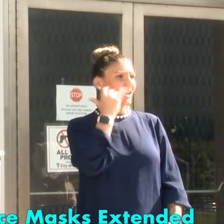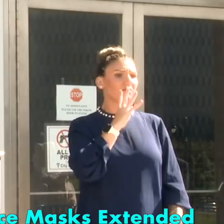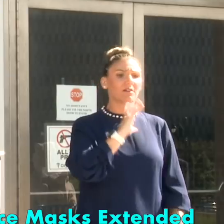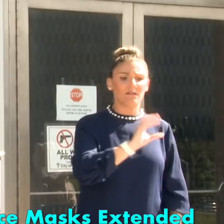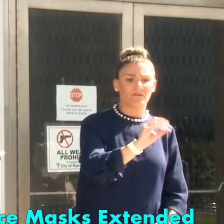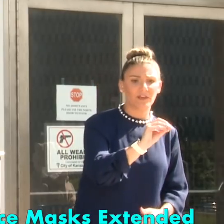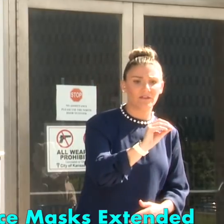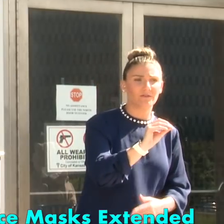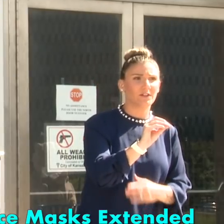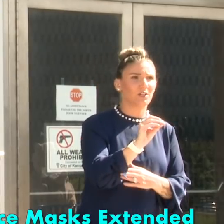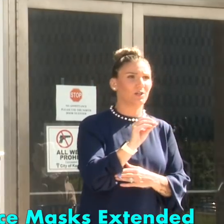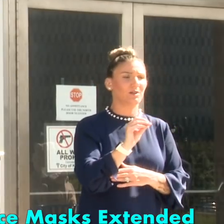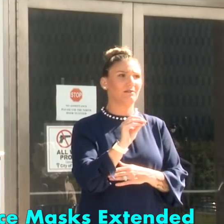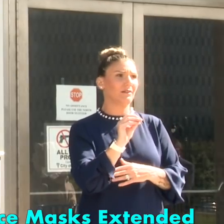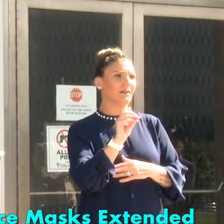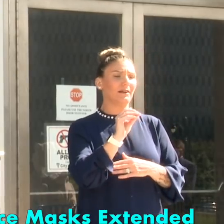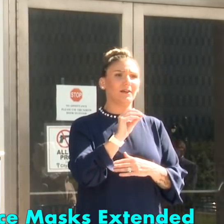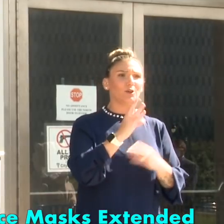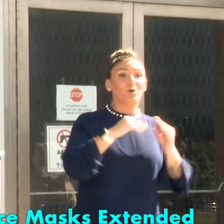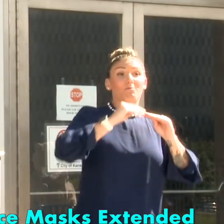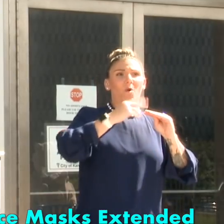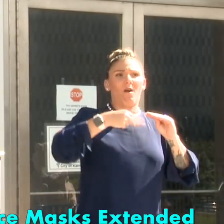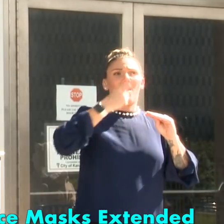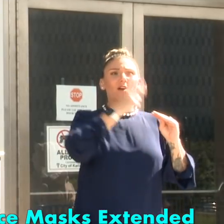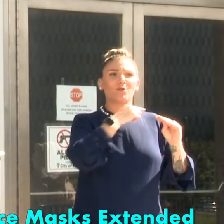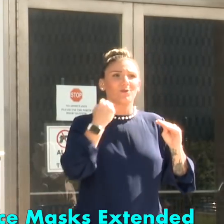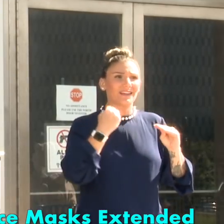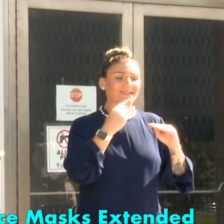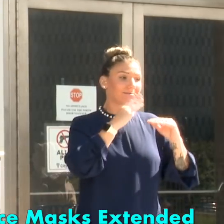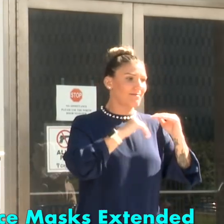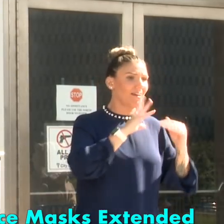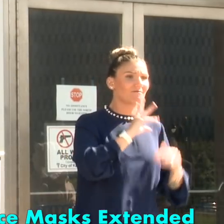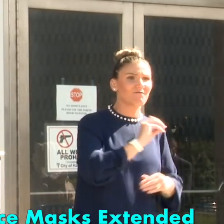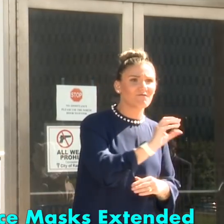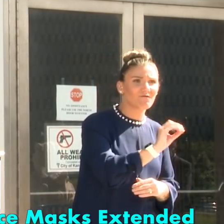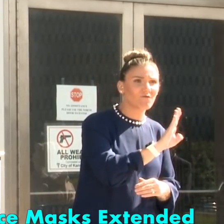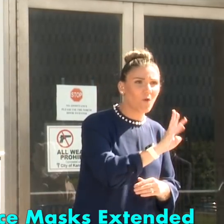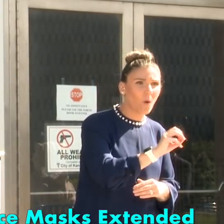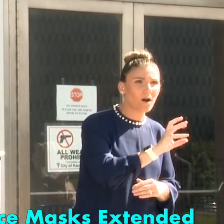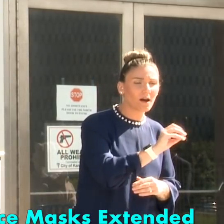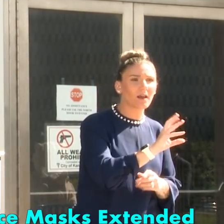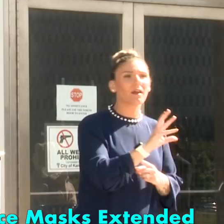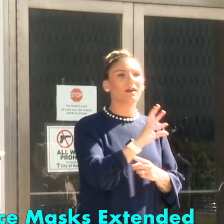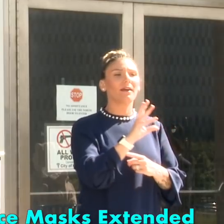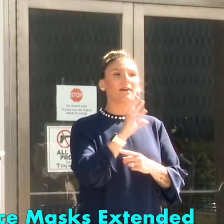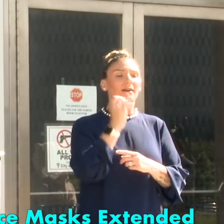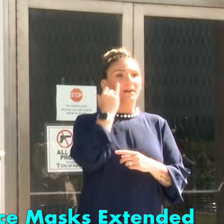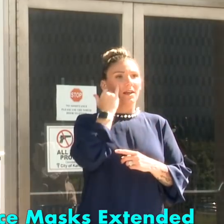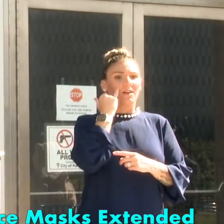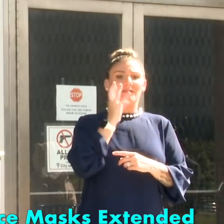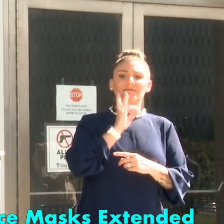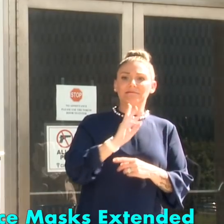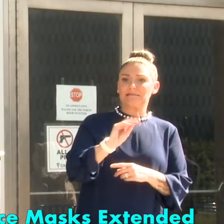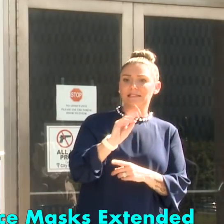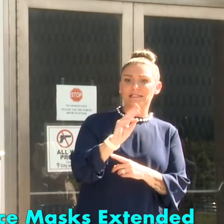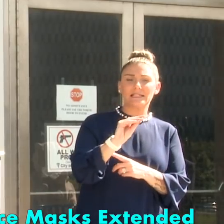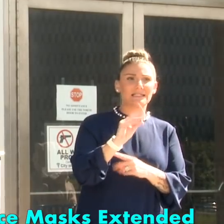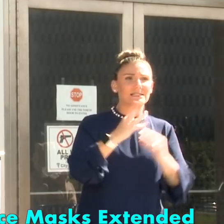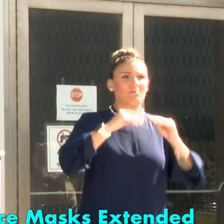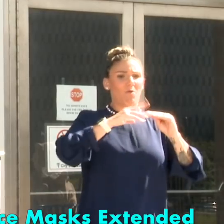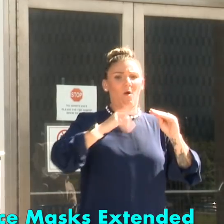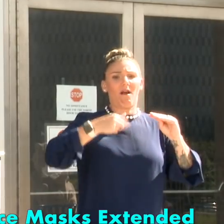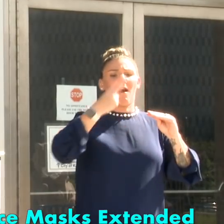you're higher risk than 40 for dying with this disease. If you're 60, you're higher risk than 50. You get up